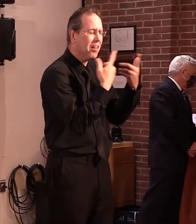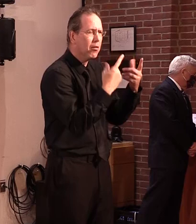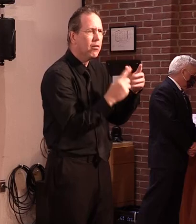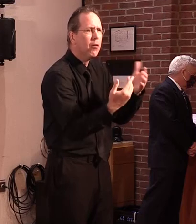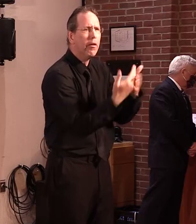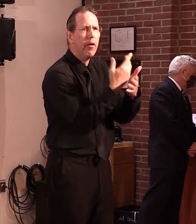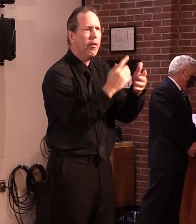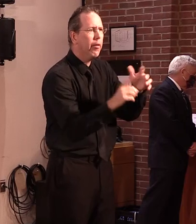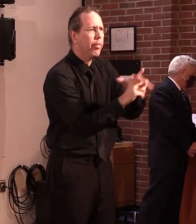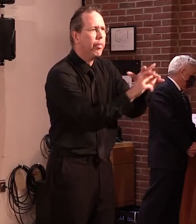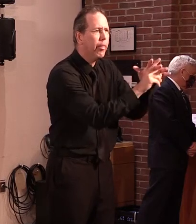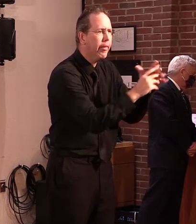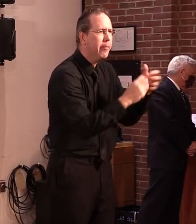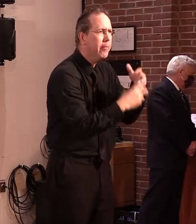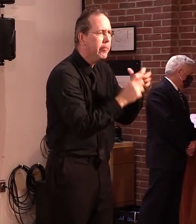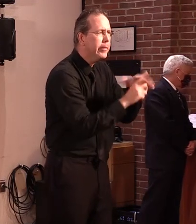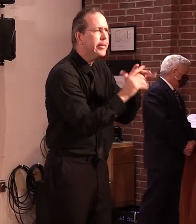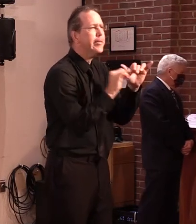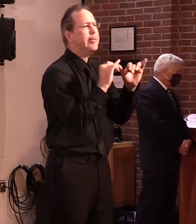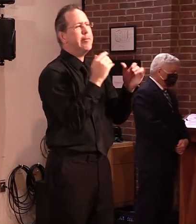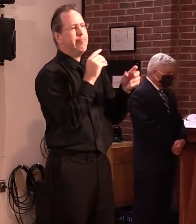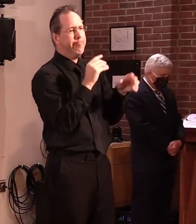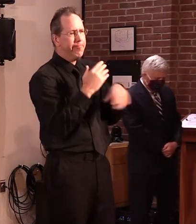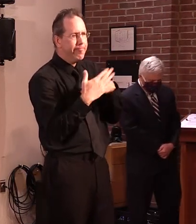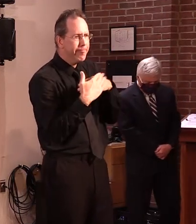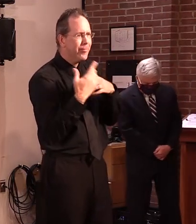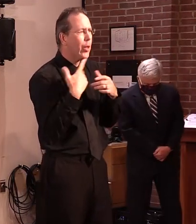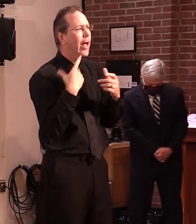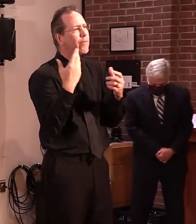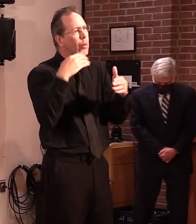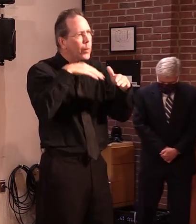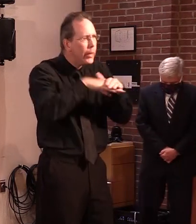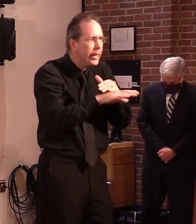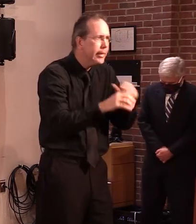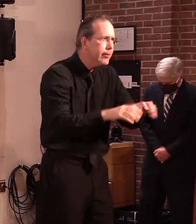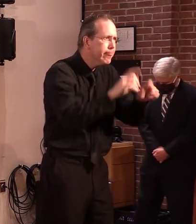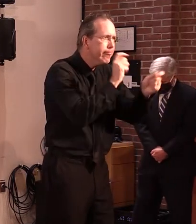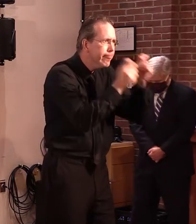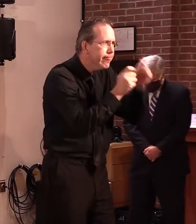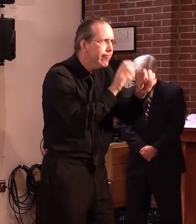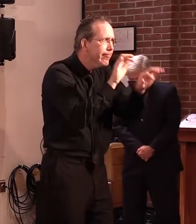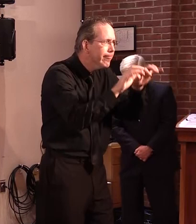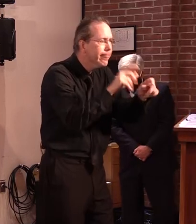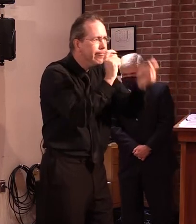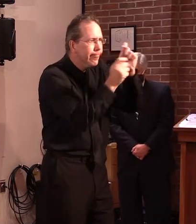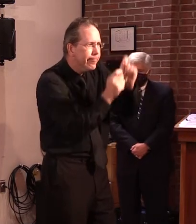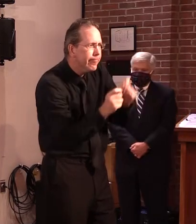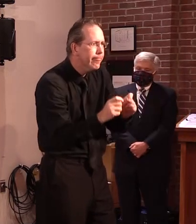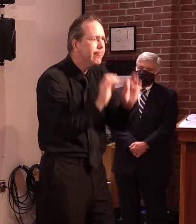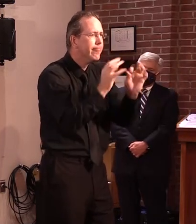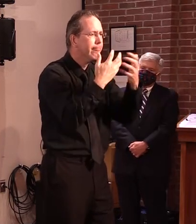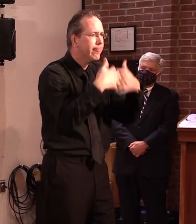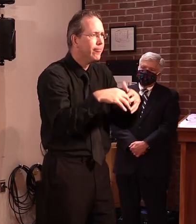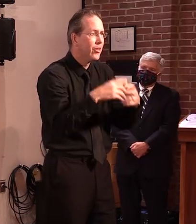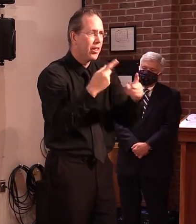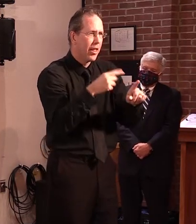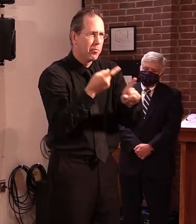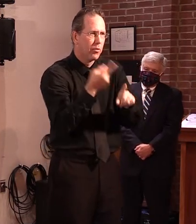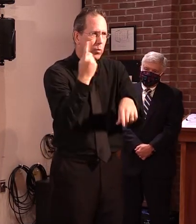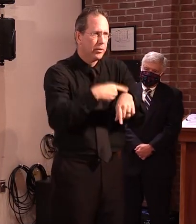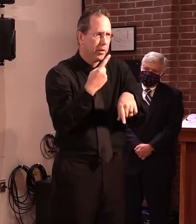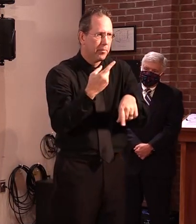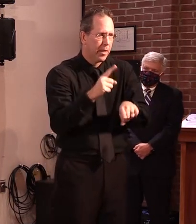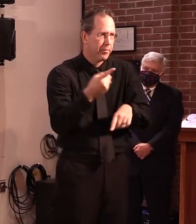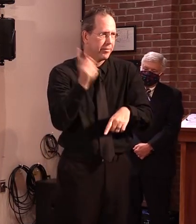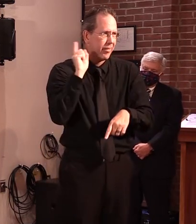to manually clear them. And in, like I said, in this case, I've only been made aware of one, and that was just at the